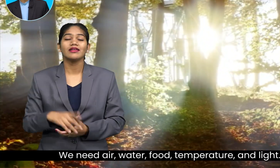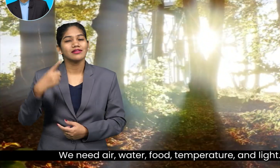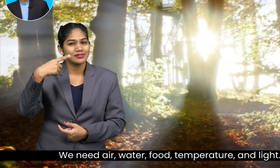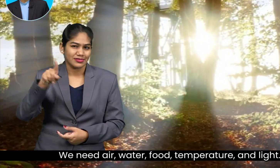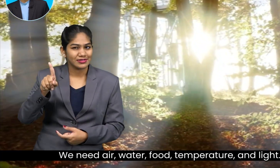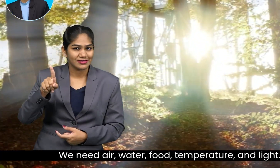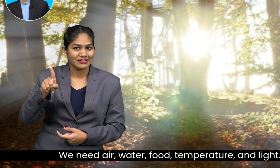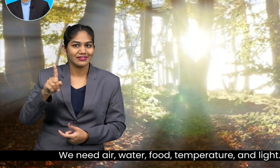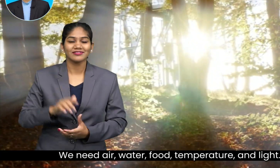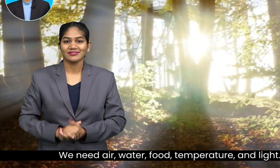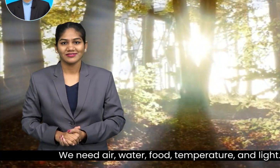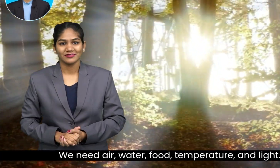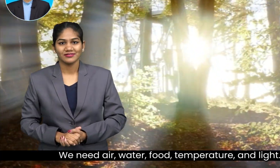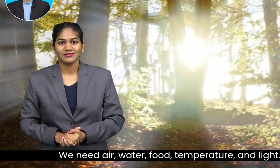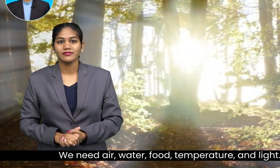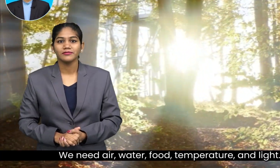right?